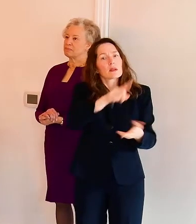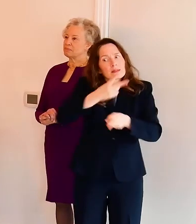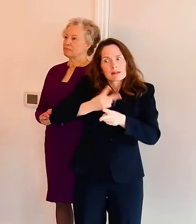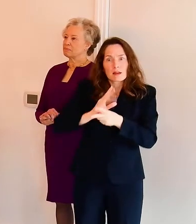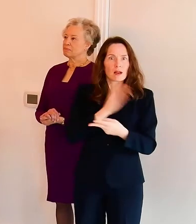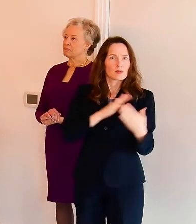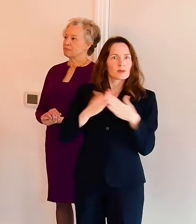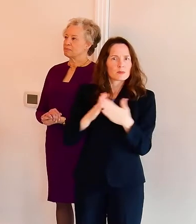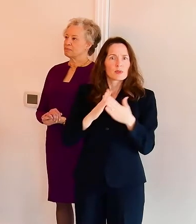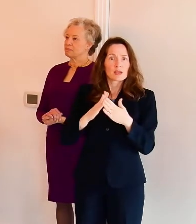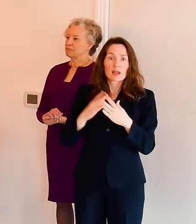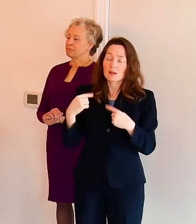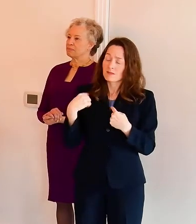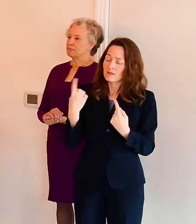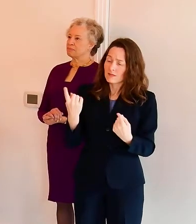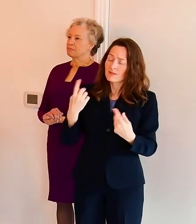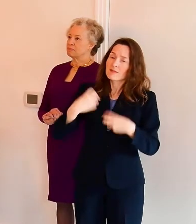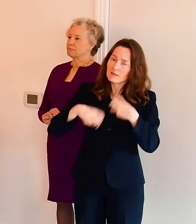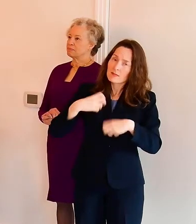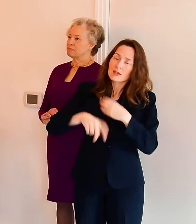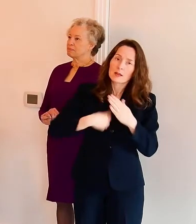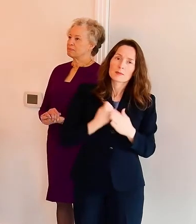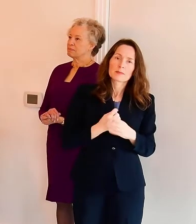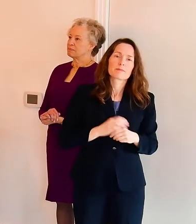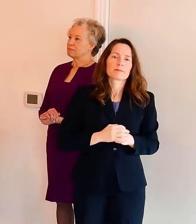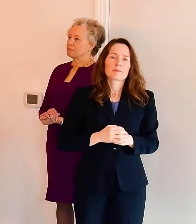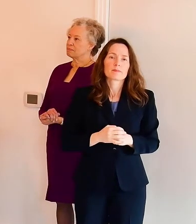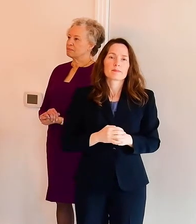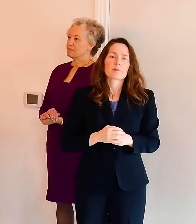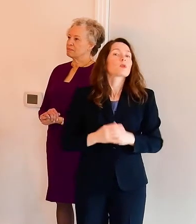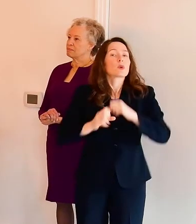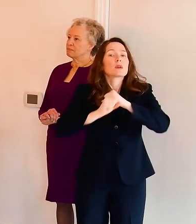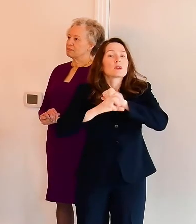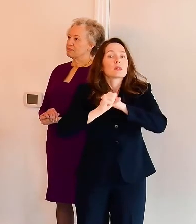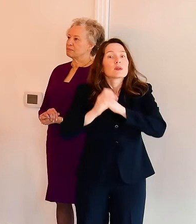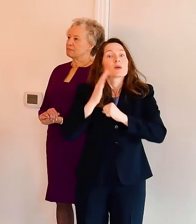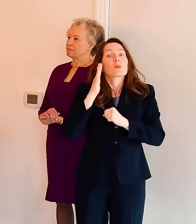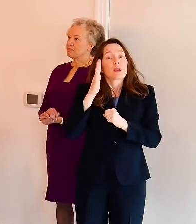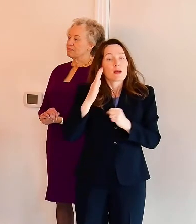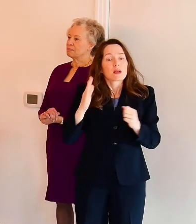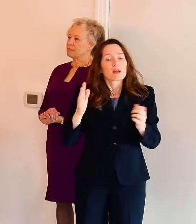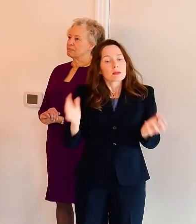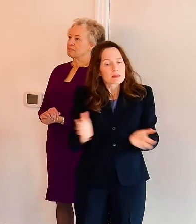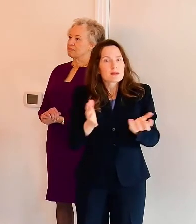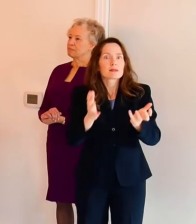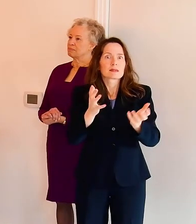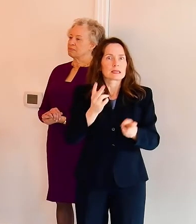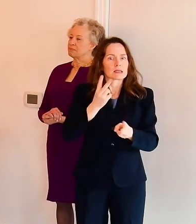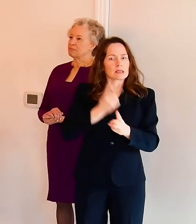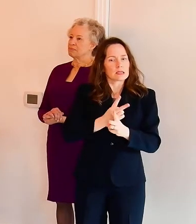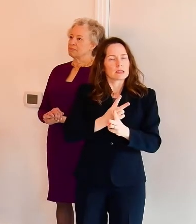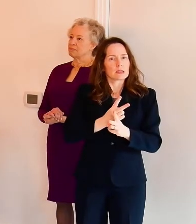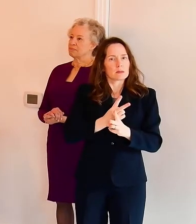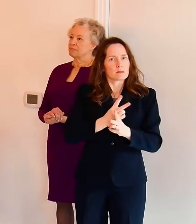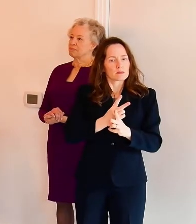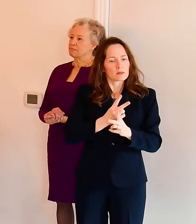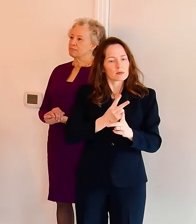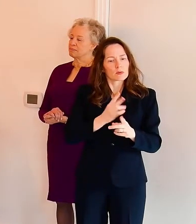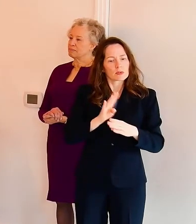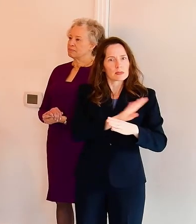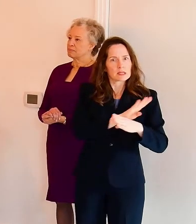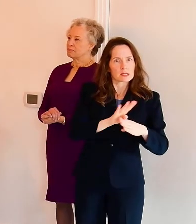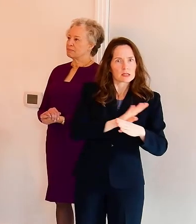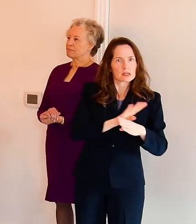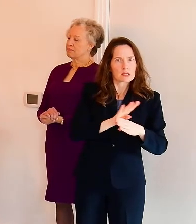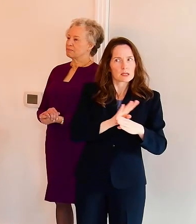times. The campaign, in turn, will promote and keep our hospitality businesses in front of consumers and address